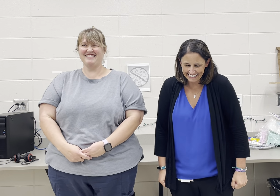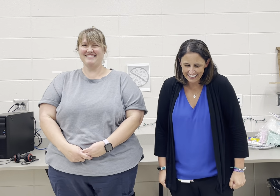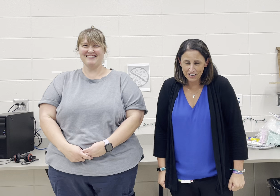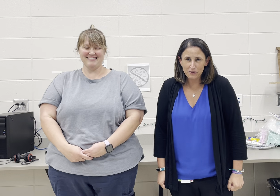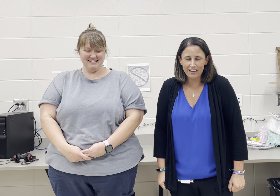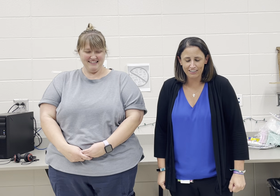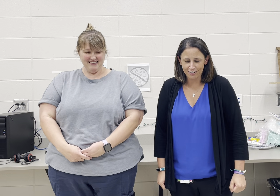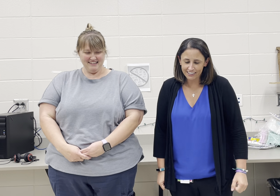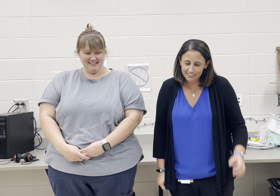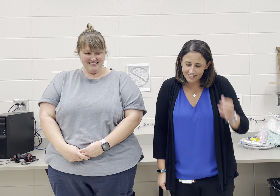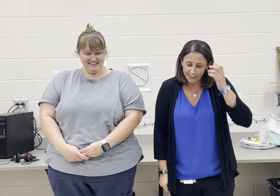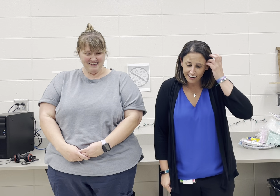We have an audience.